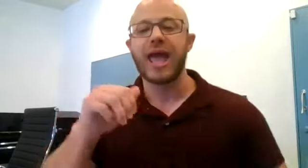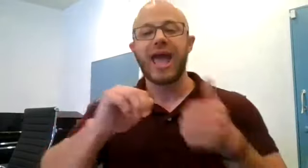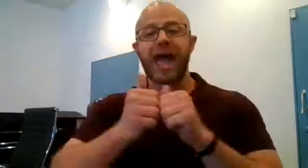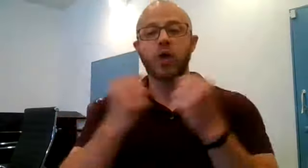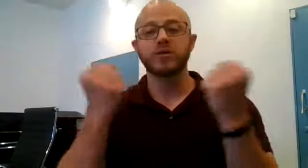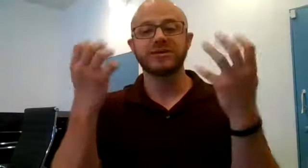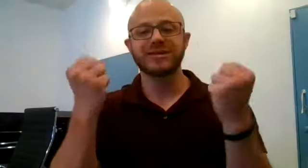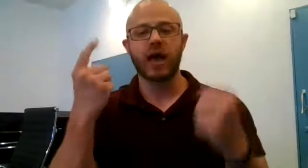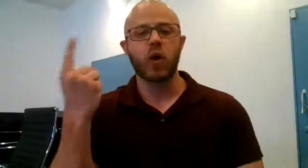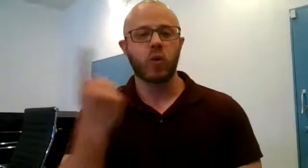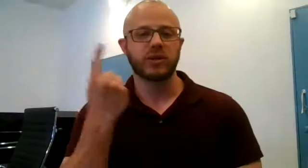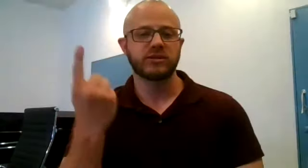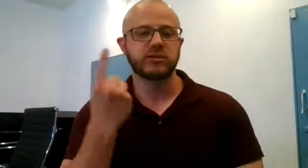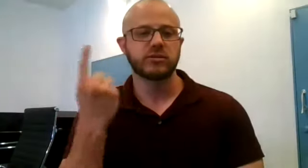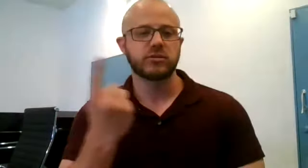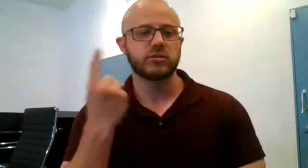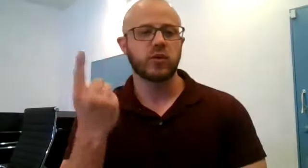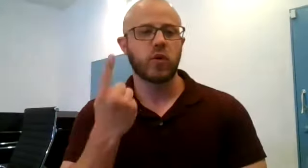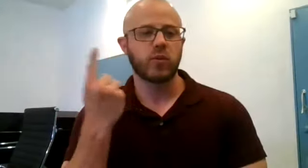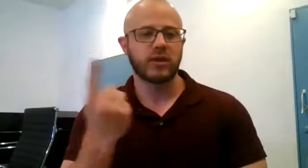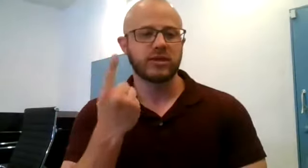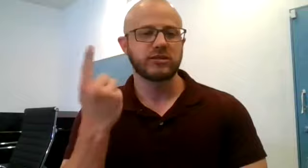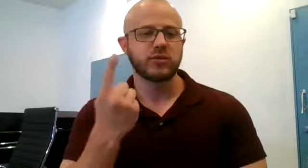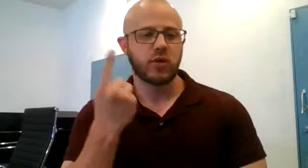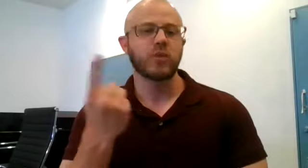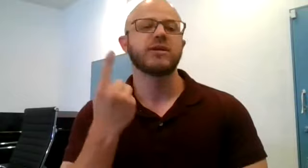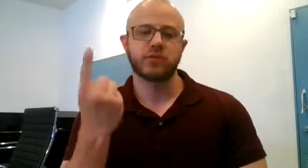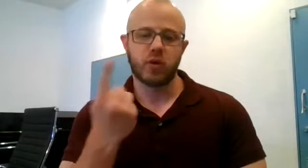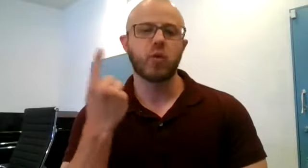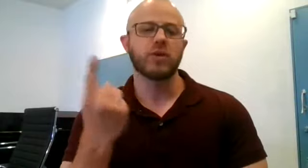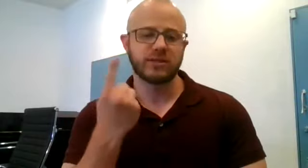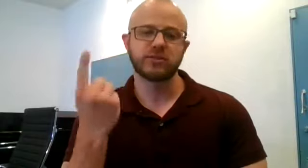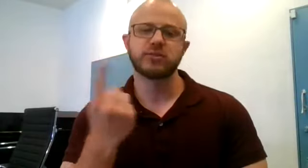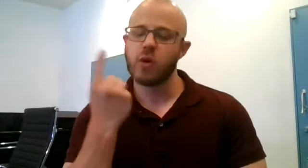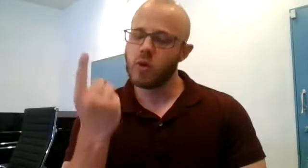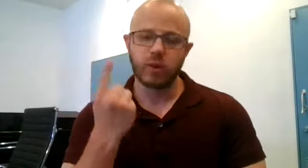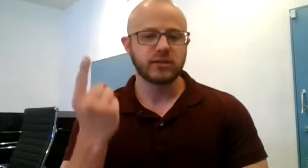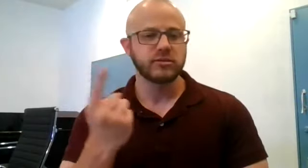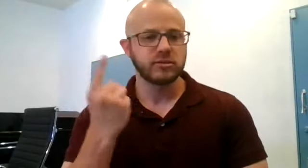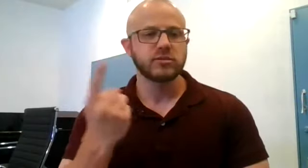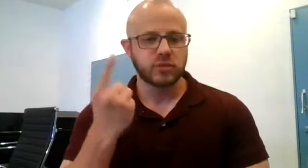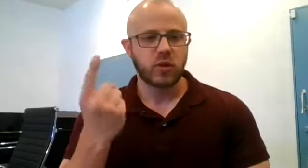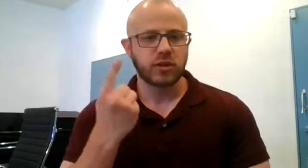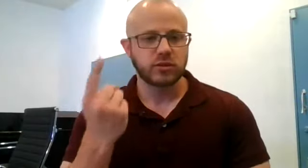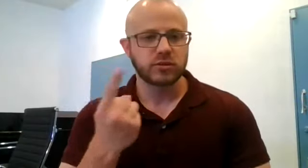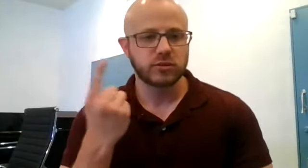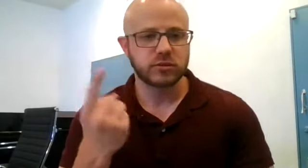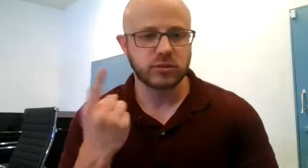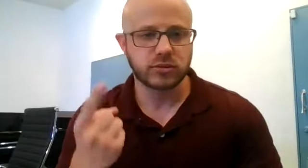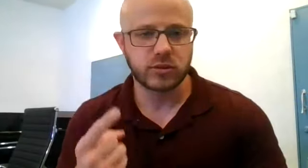Oh, how to sign always. It's circular, always.